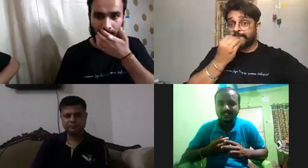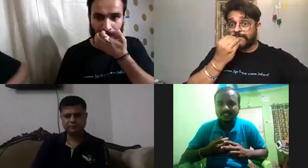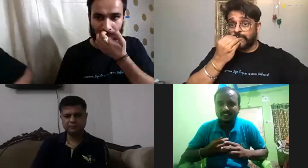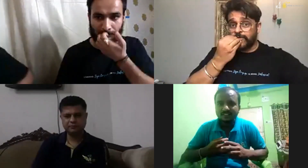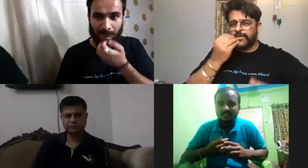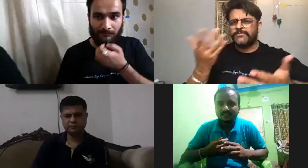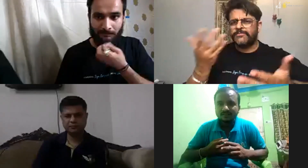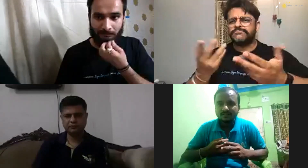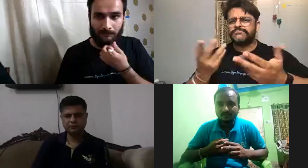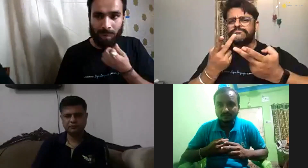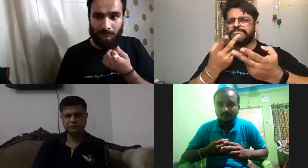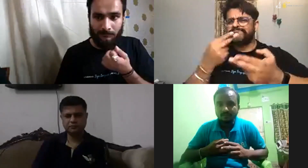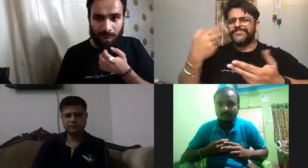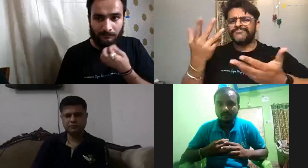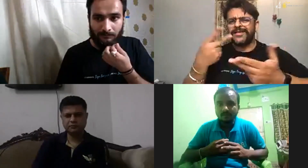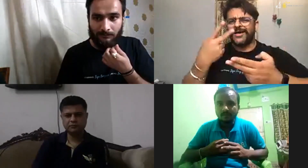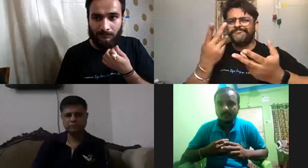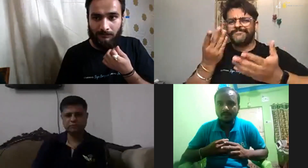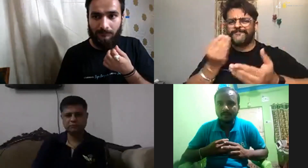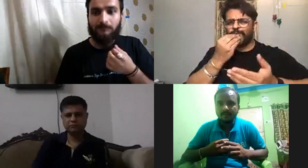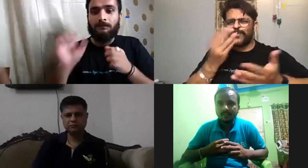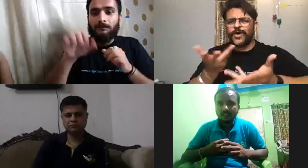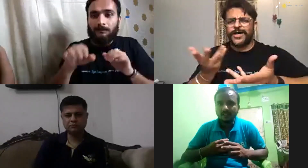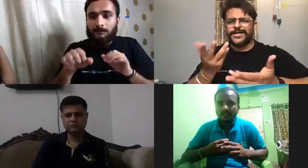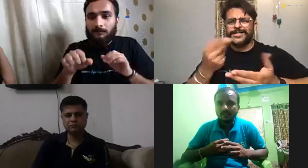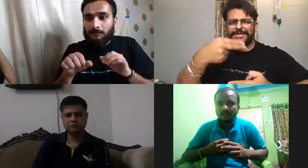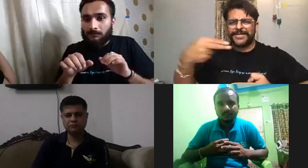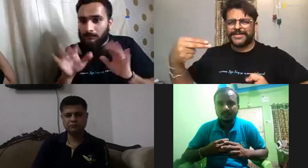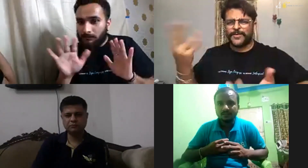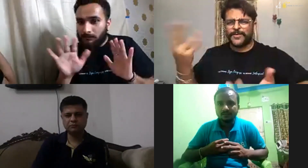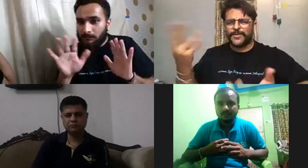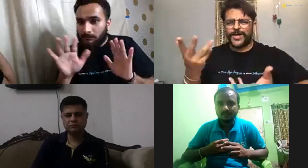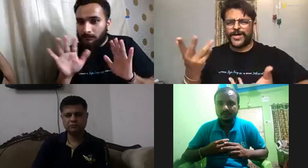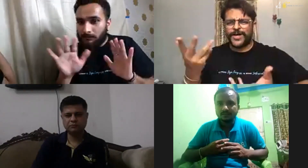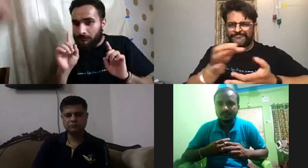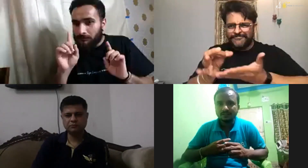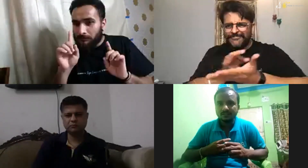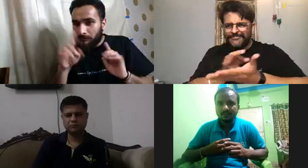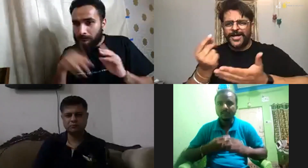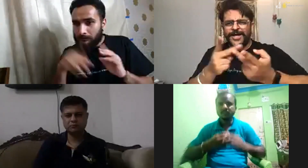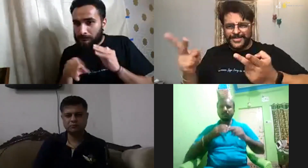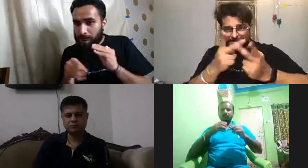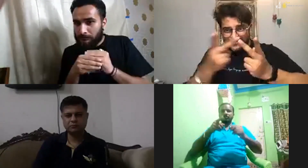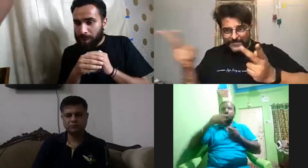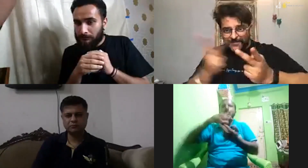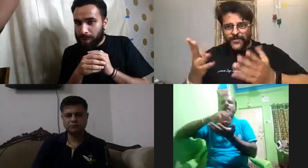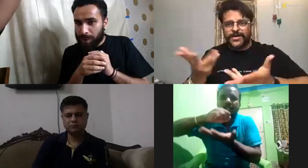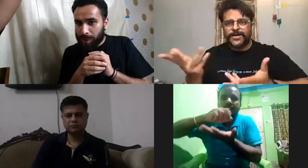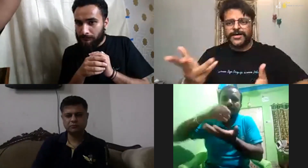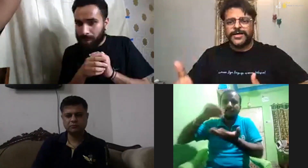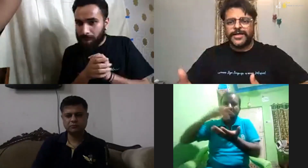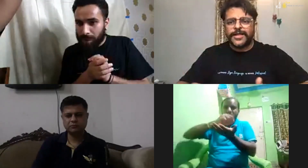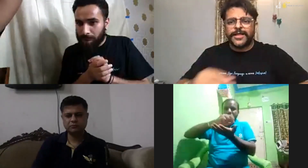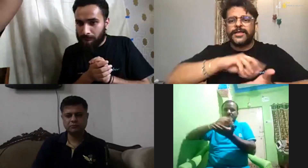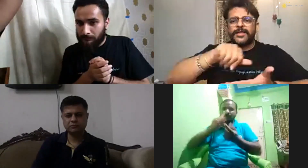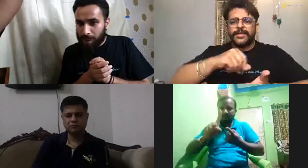across. What kind of foods do you make? What's the cuisine like? What is the